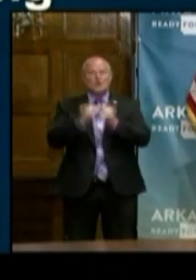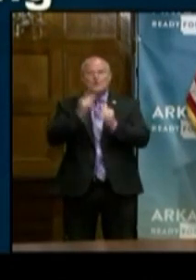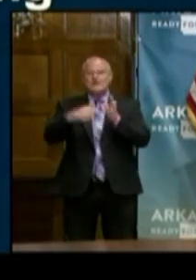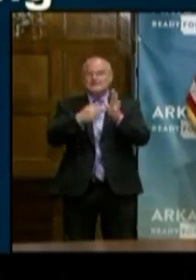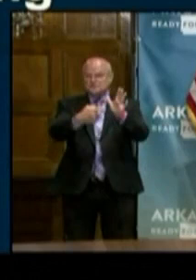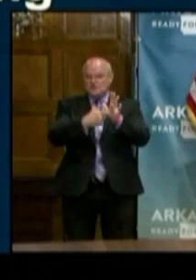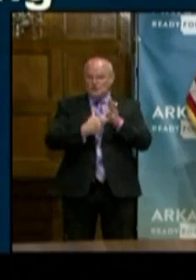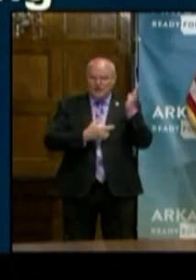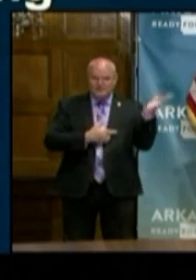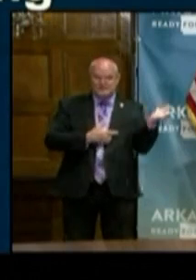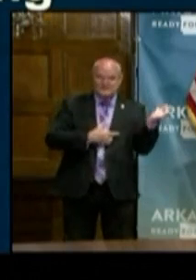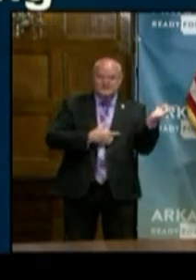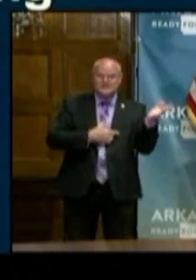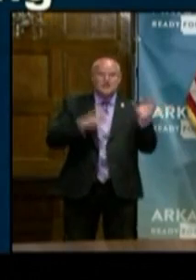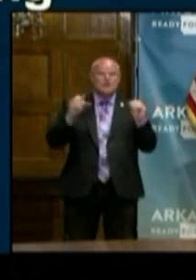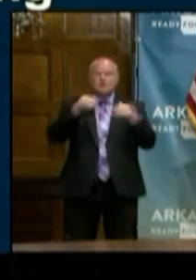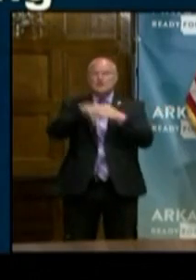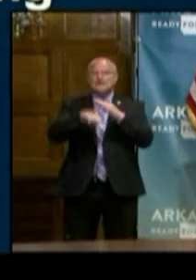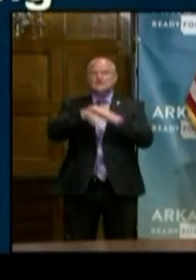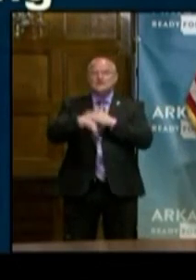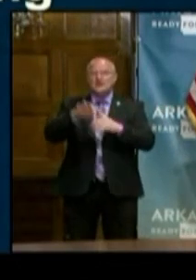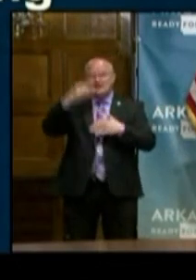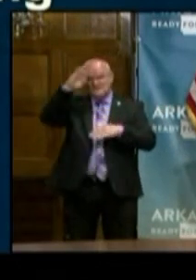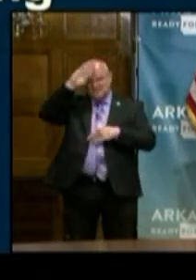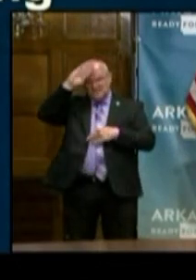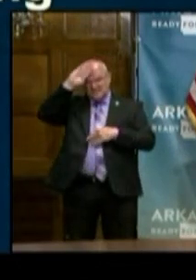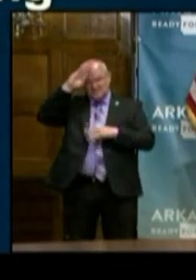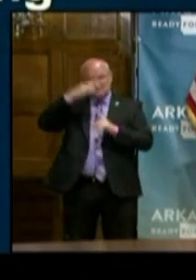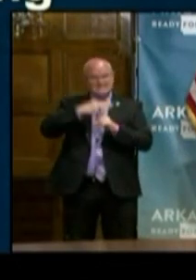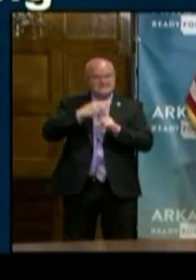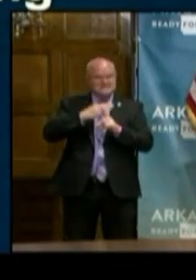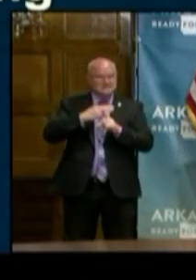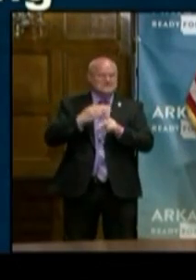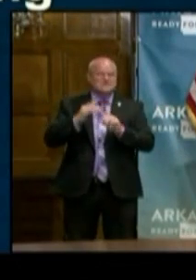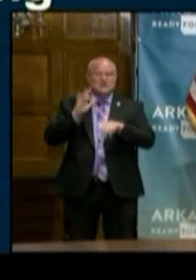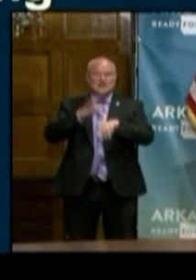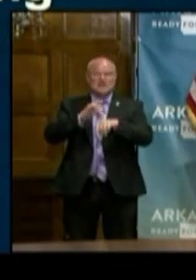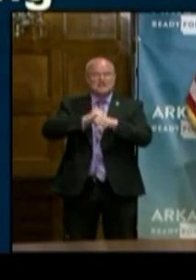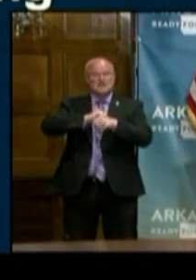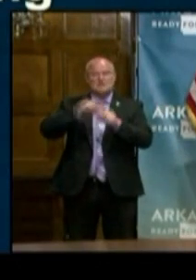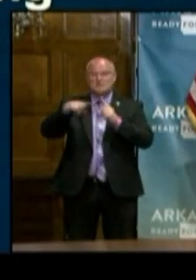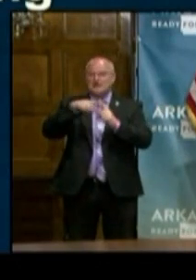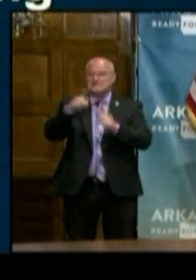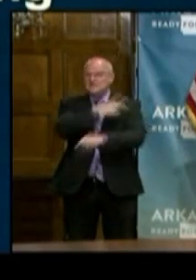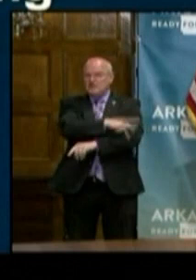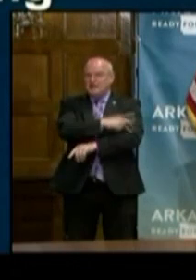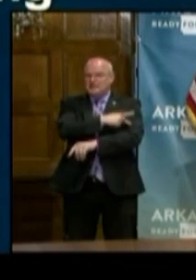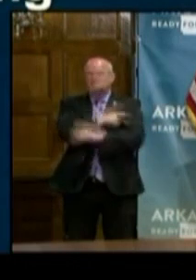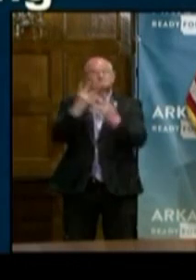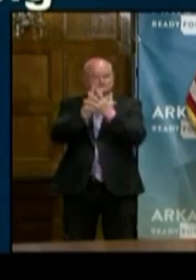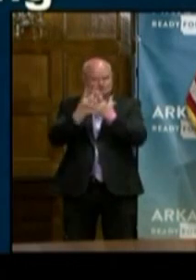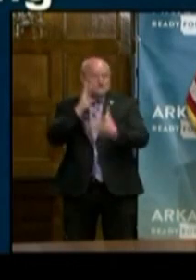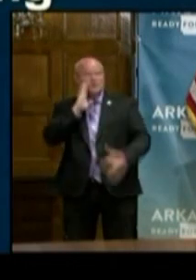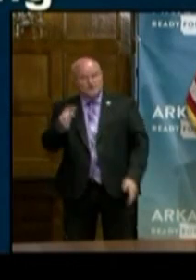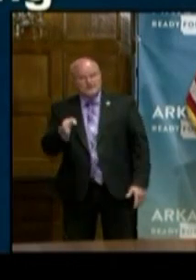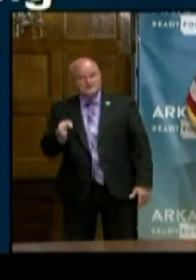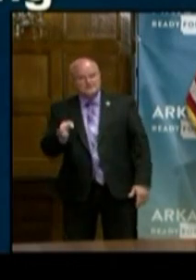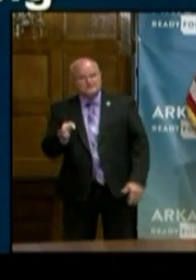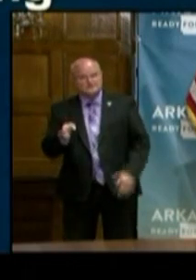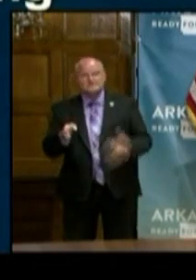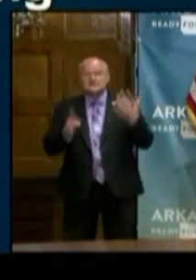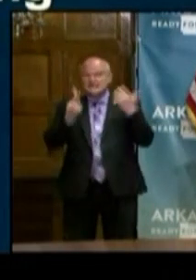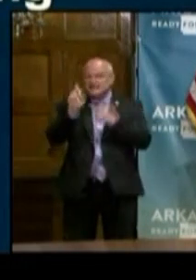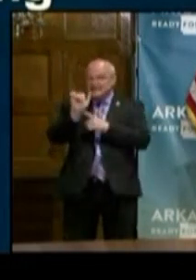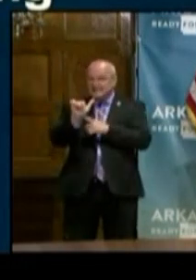these requirements. No entry if there's a fever or symptoms or contact with a positive patient. In other words, they'll be screened. And here's